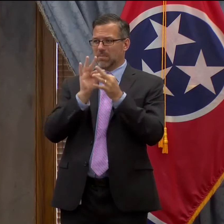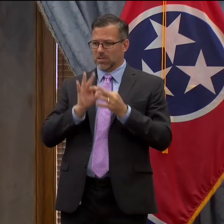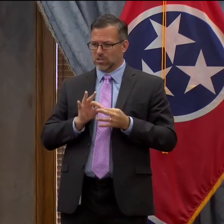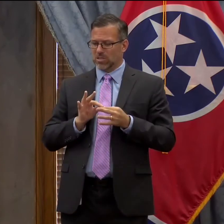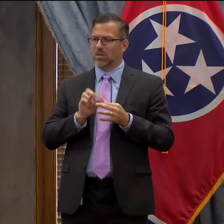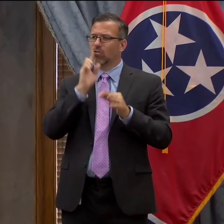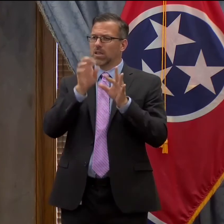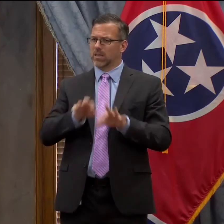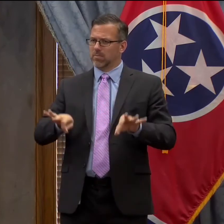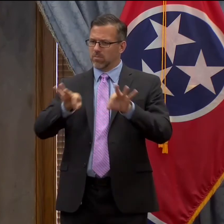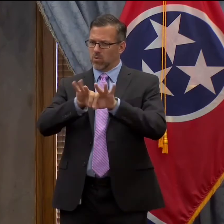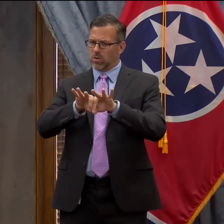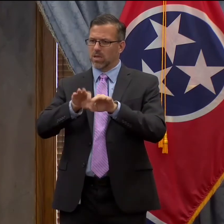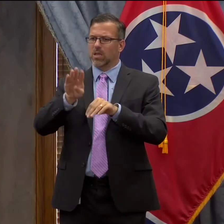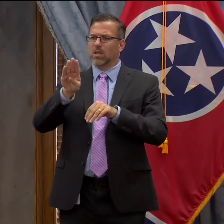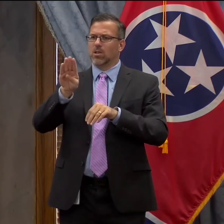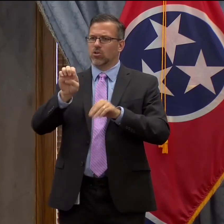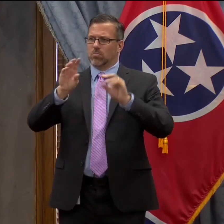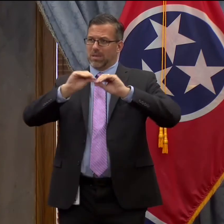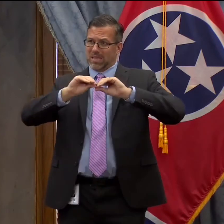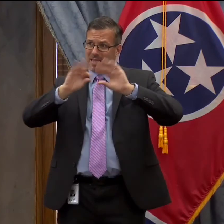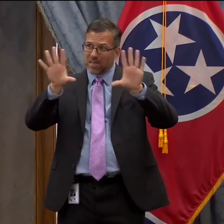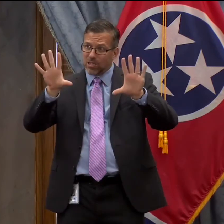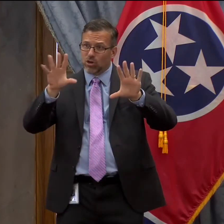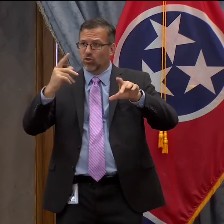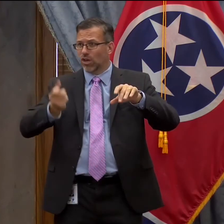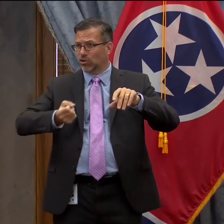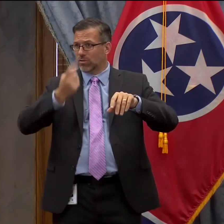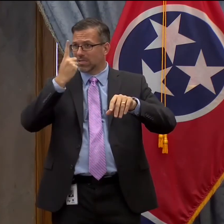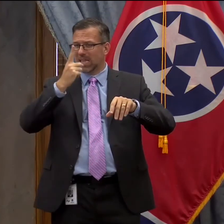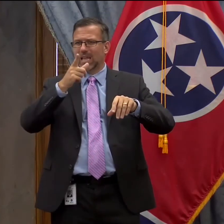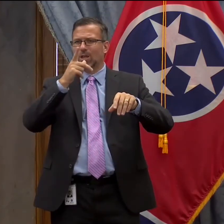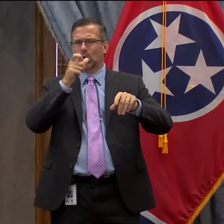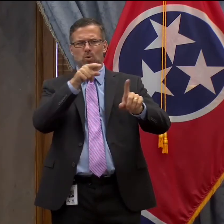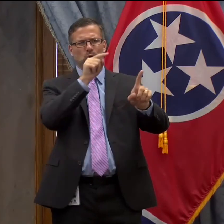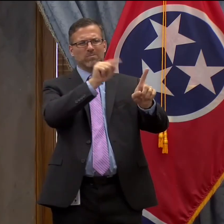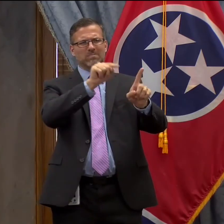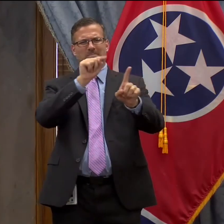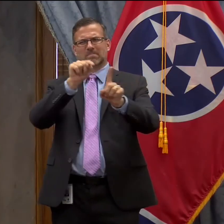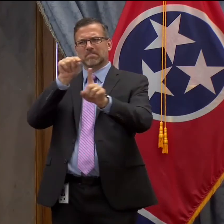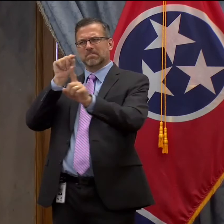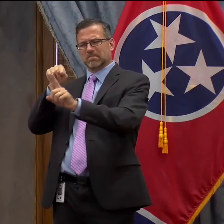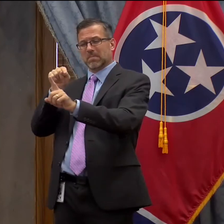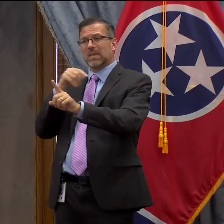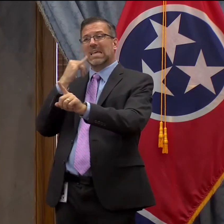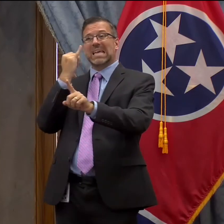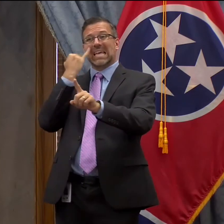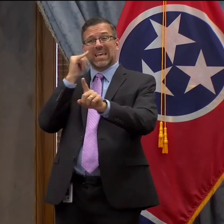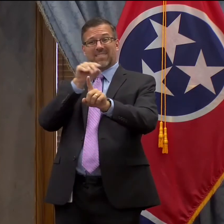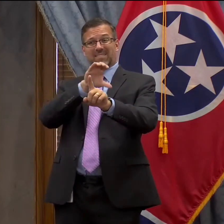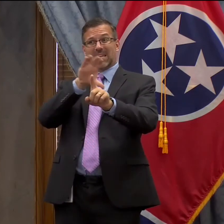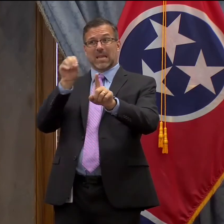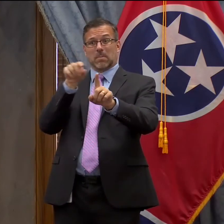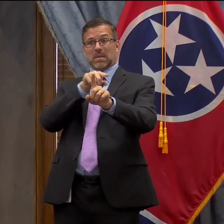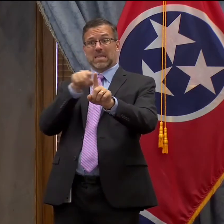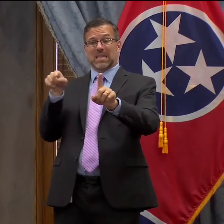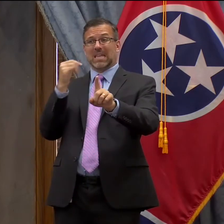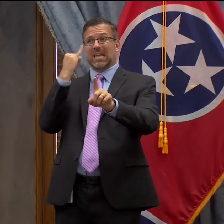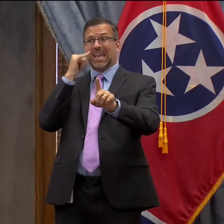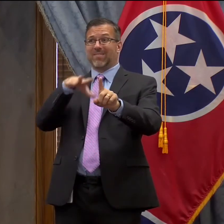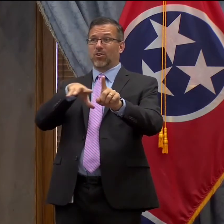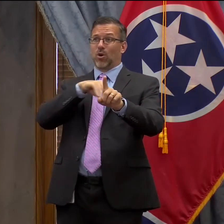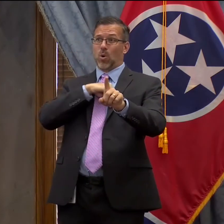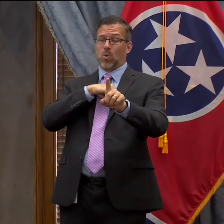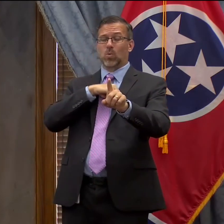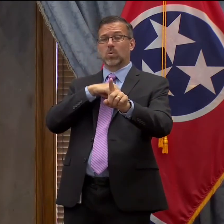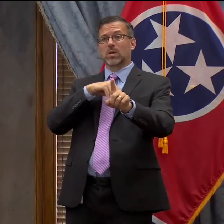clear and understanding who you're working with. Not to work with companies that are owned or connection